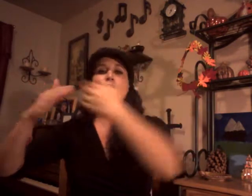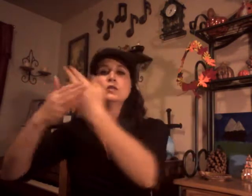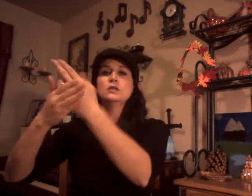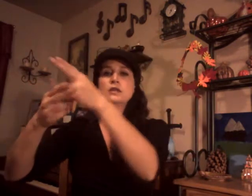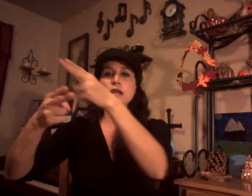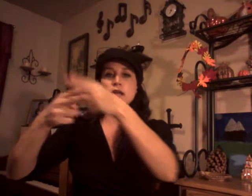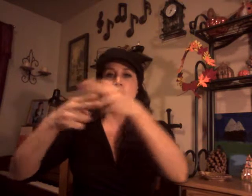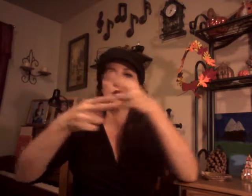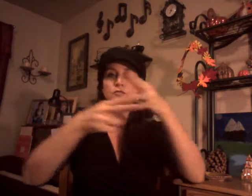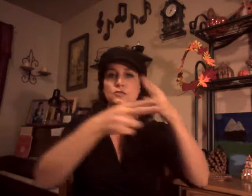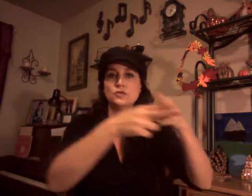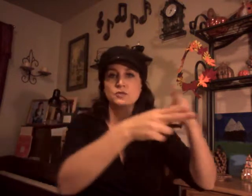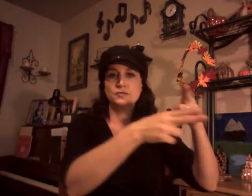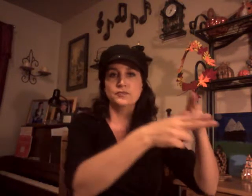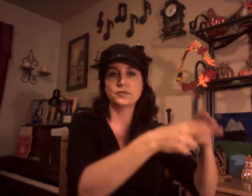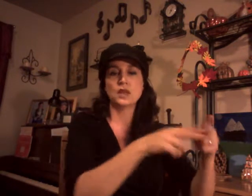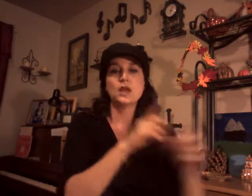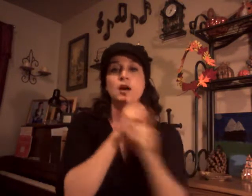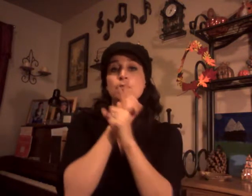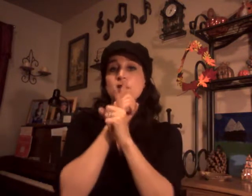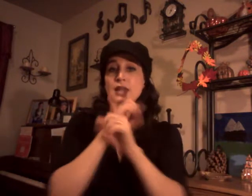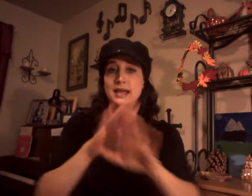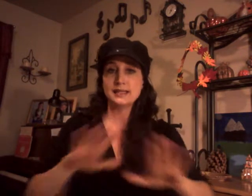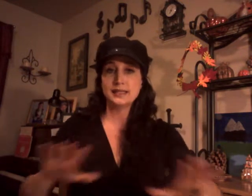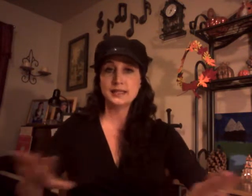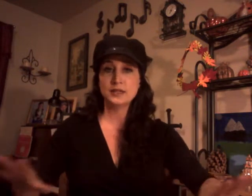all names, blessed